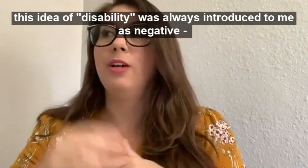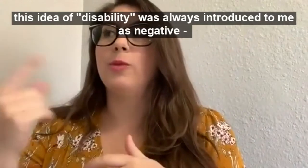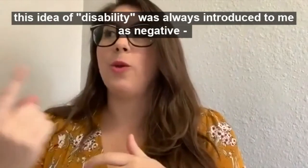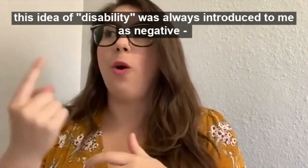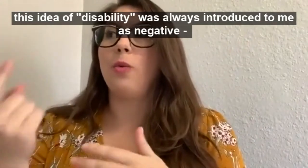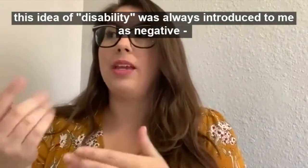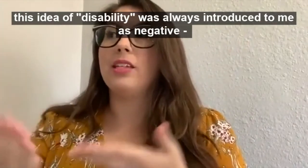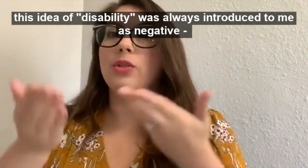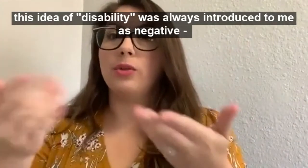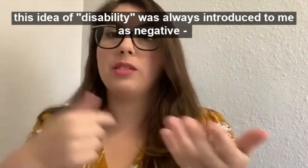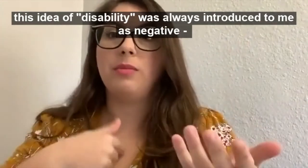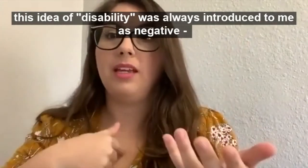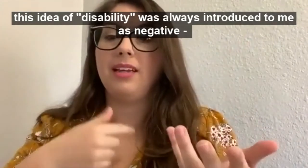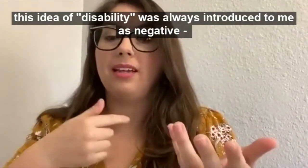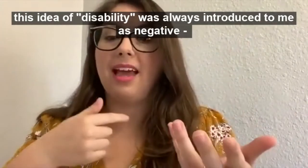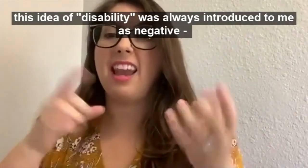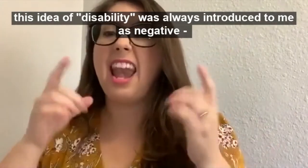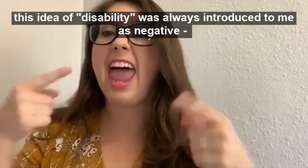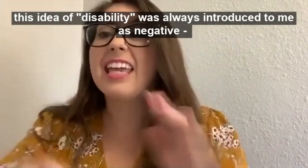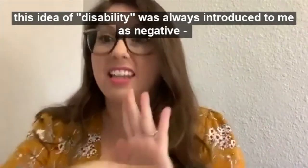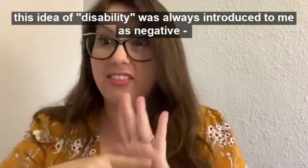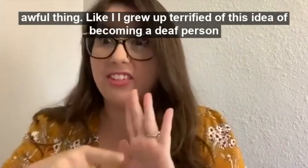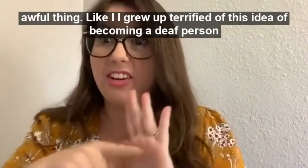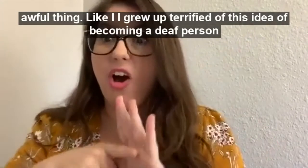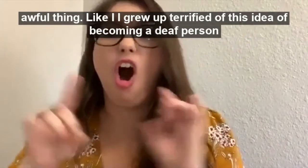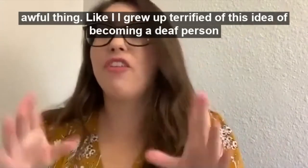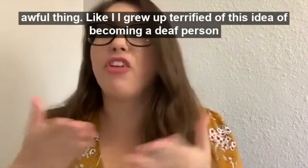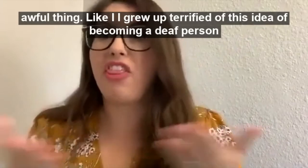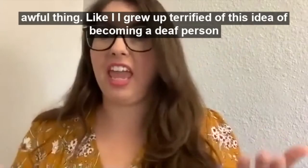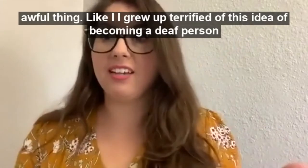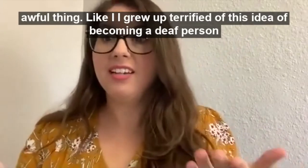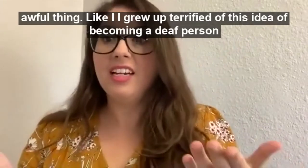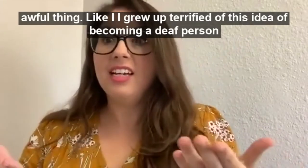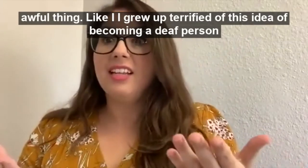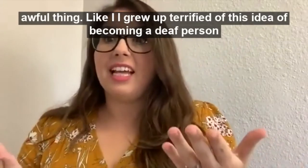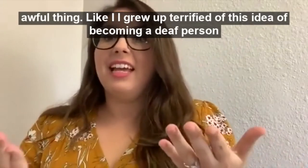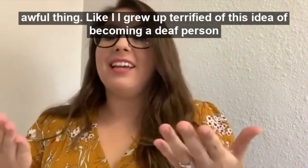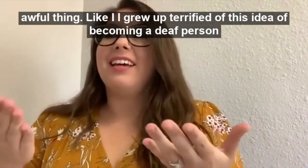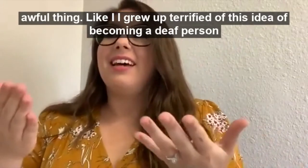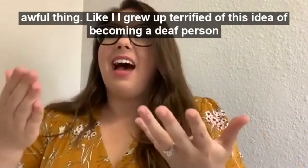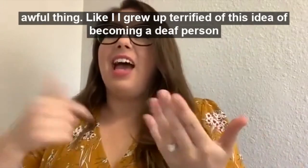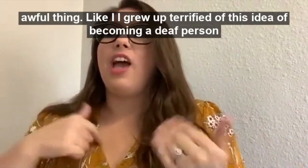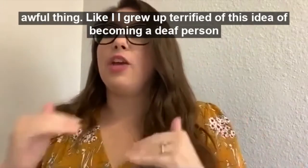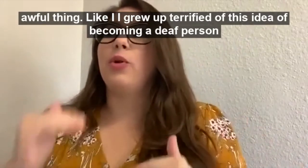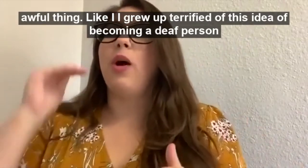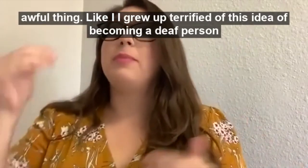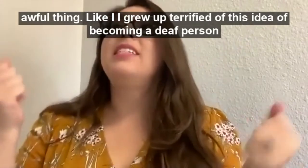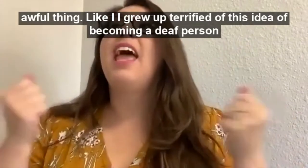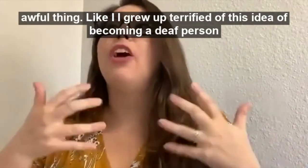was always introduced to me as a negative, awful thing. Like, I grew up